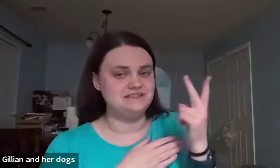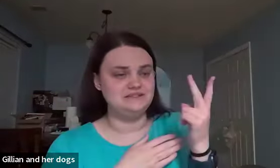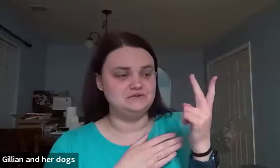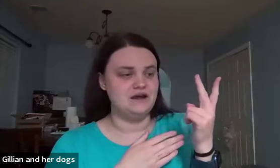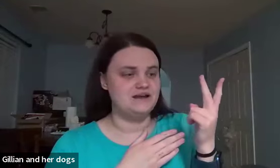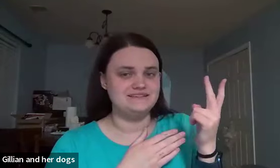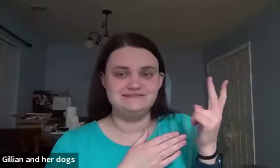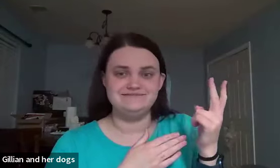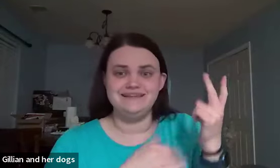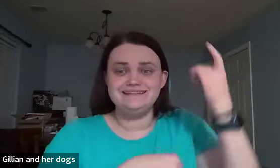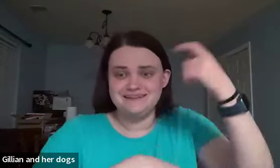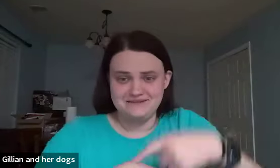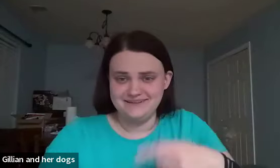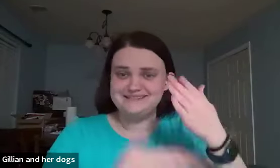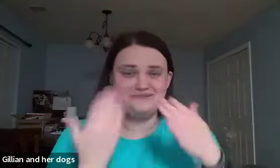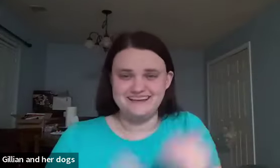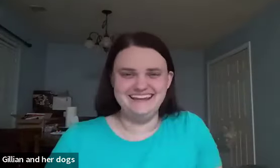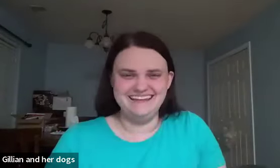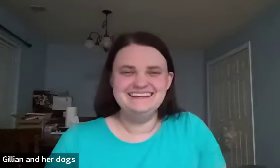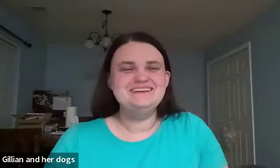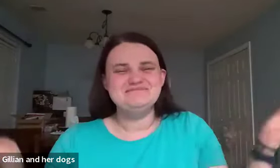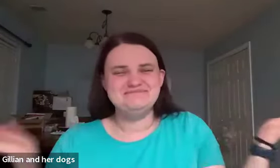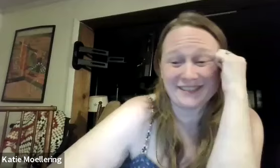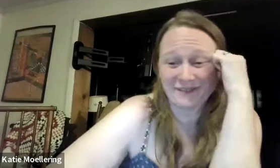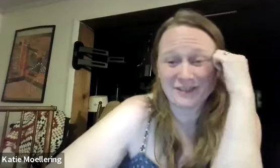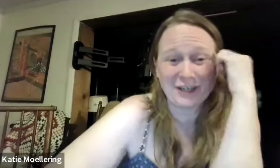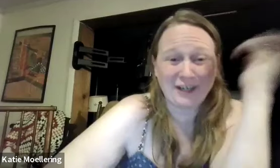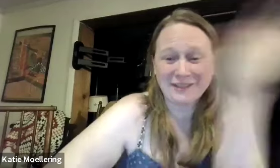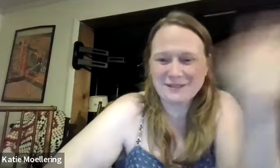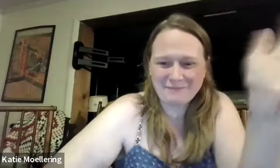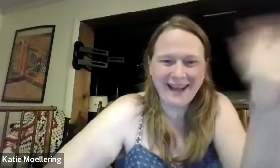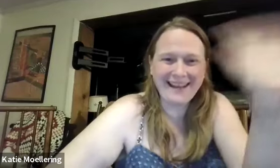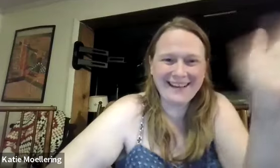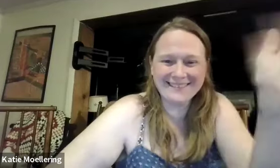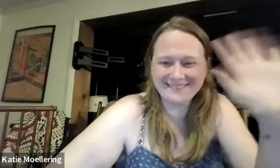you guys next time at some point. Yes, Bye, for guys. sure. Bye.